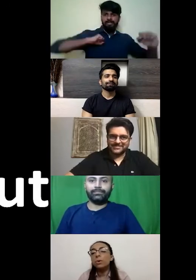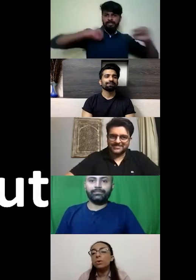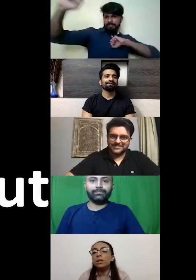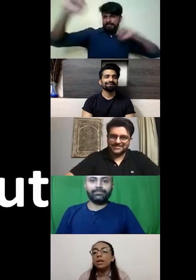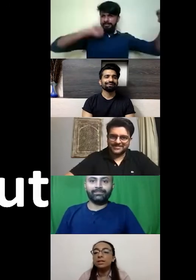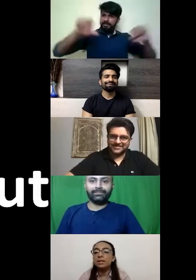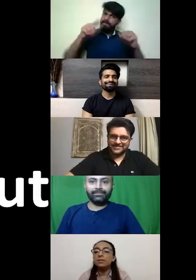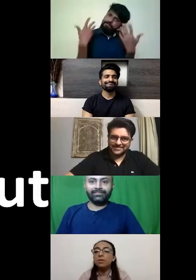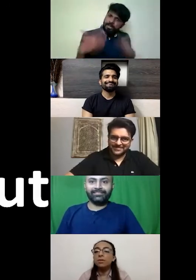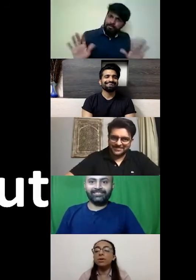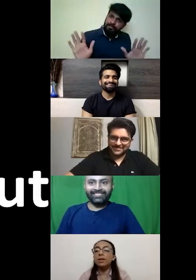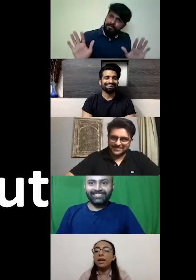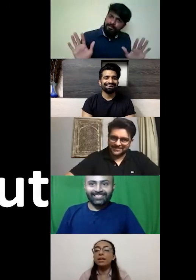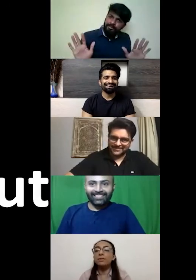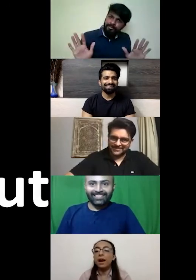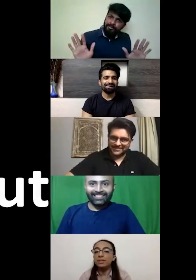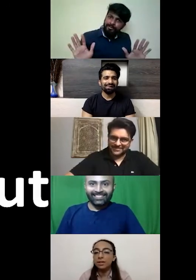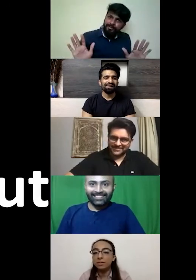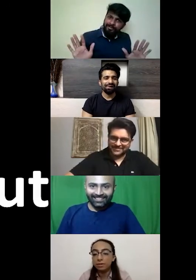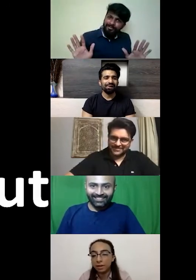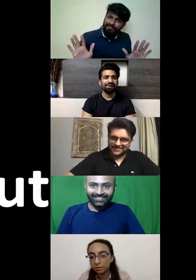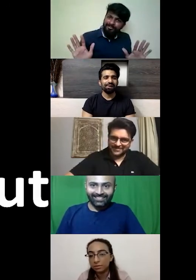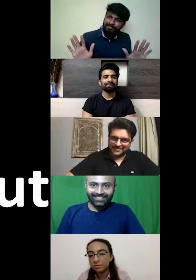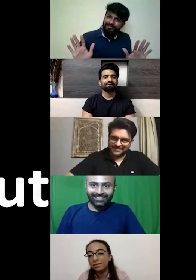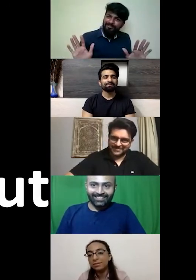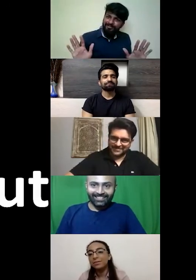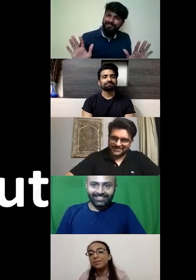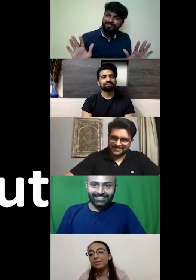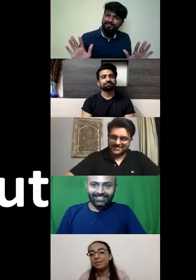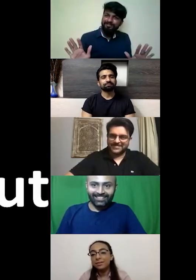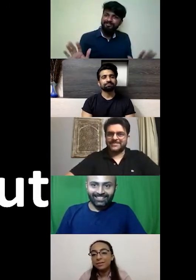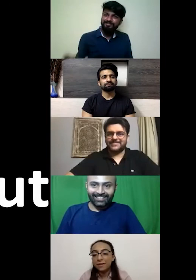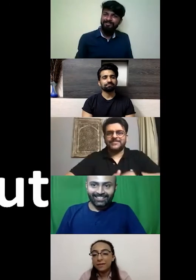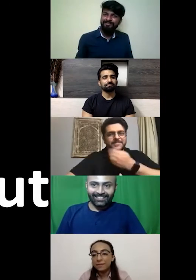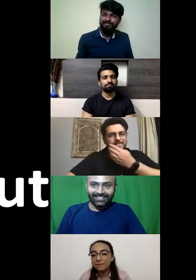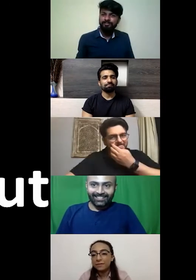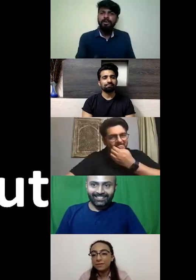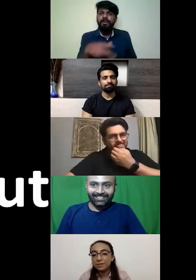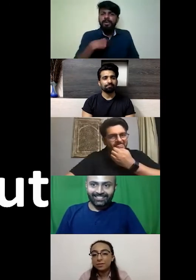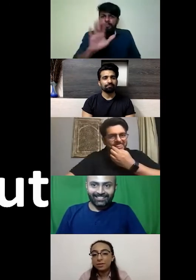Don't look lazy. Look like you've actually worked out.